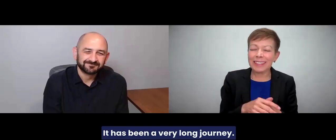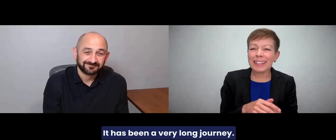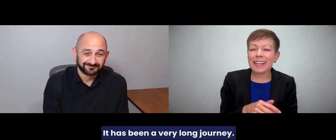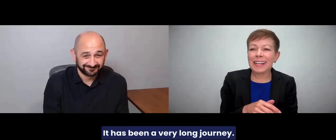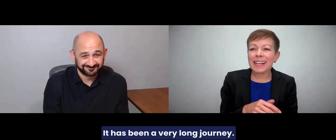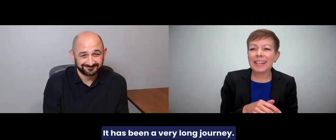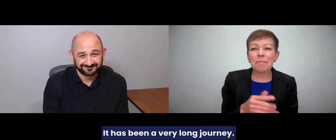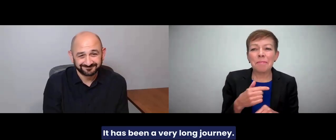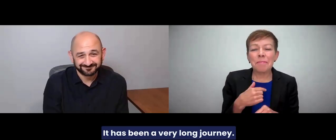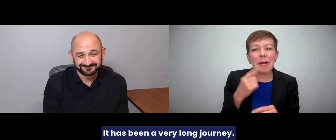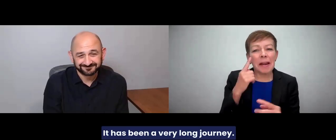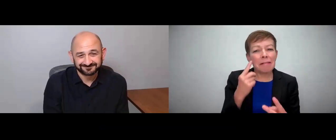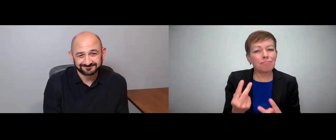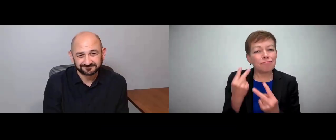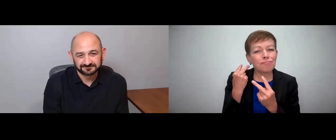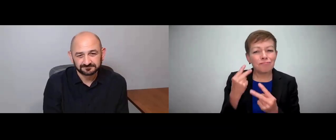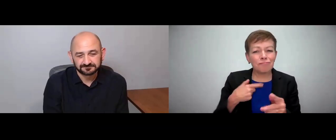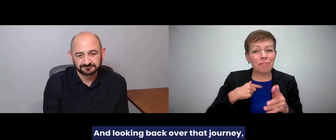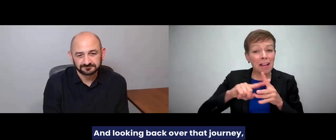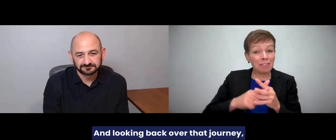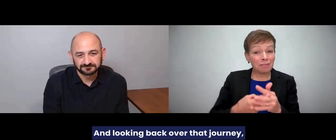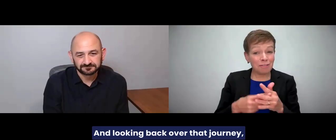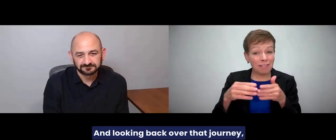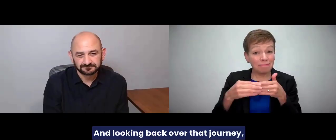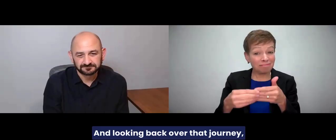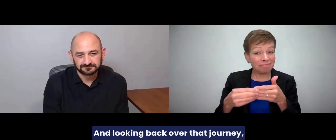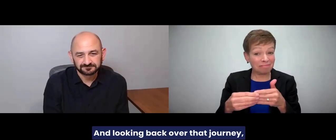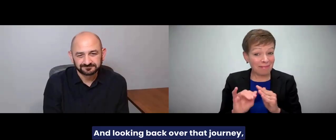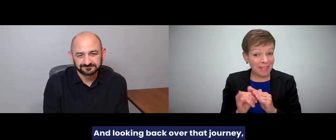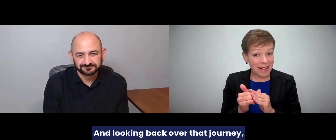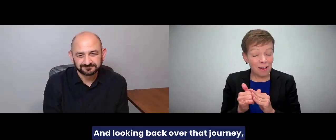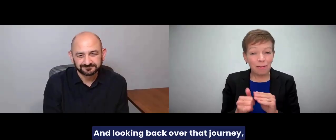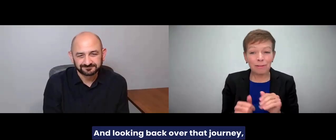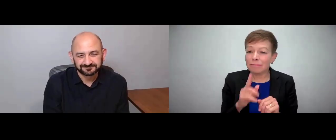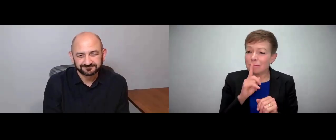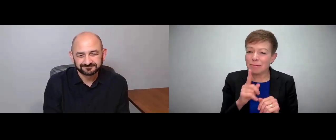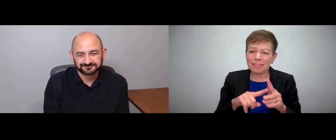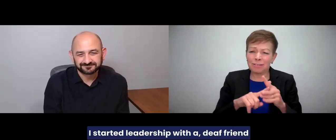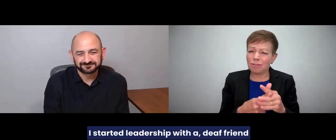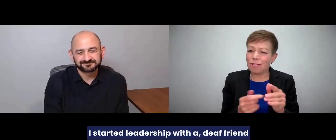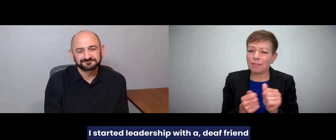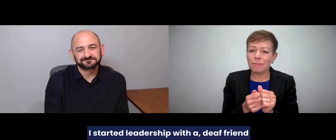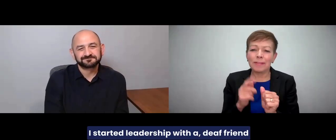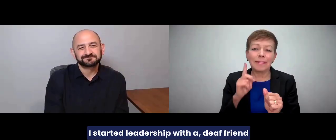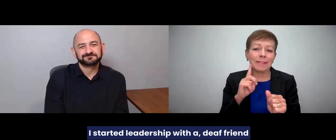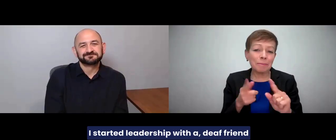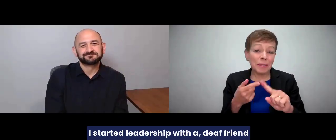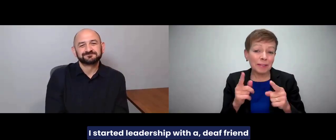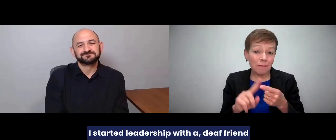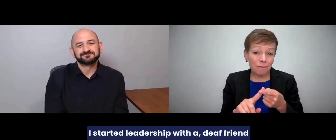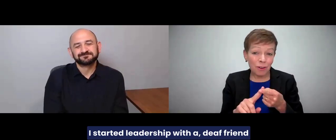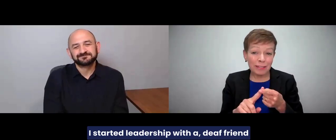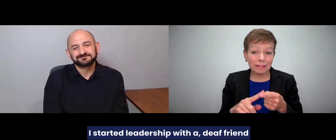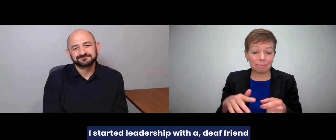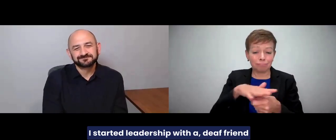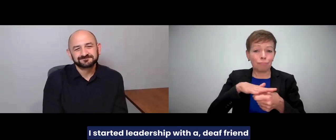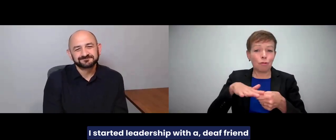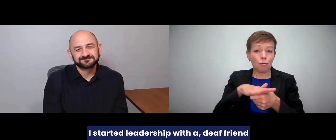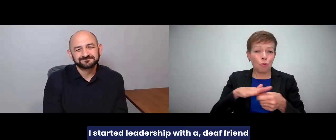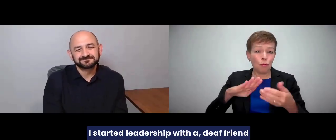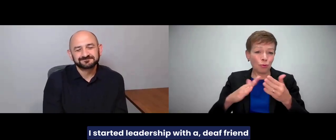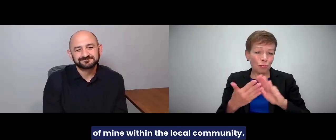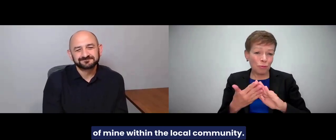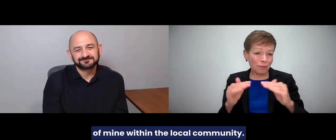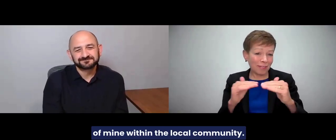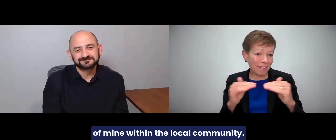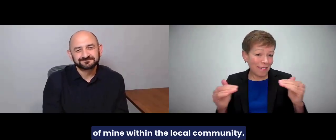It has been a very long journey. And looking back over that journey, I started leadership with a